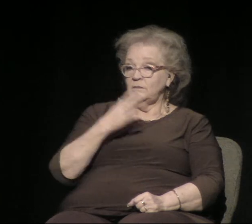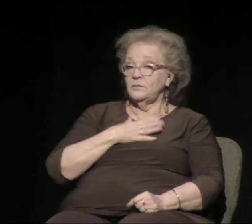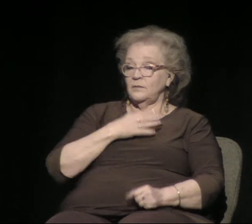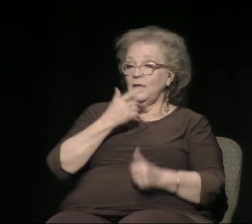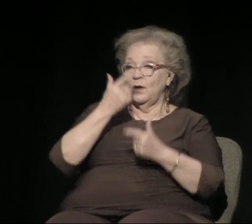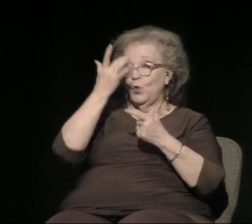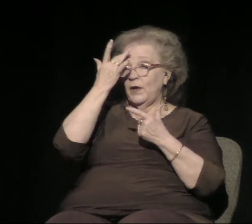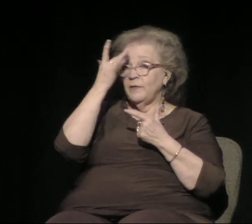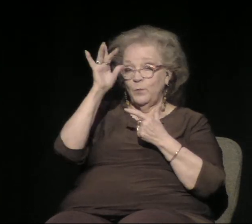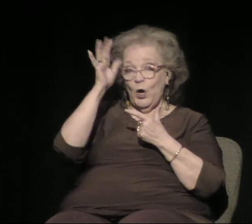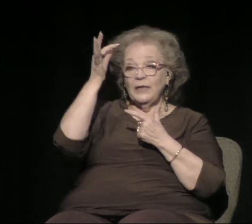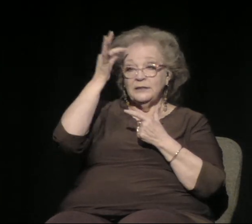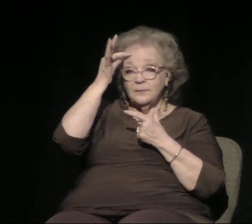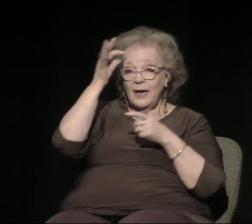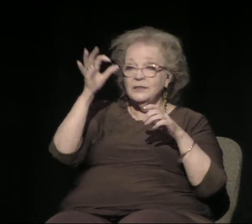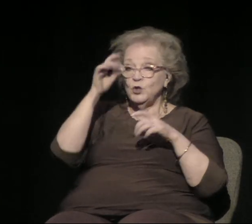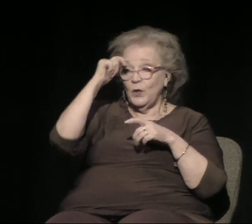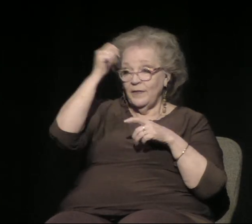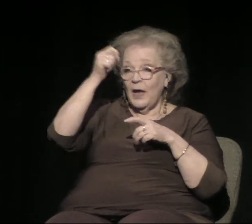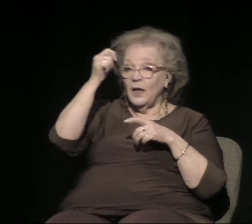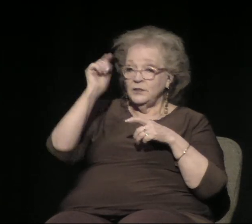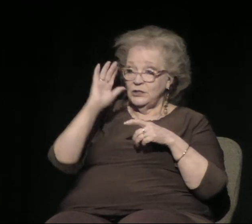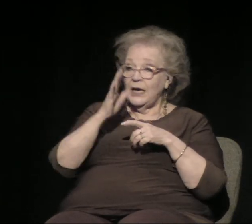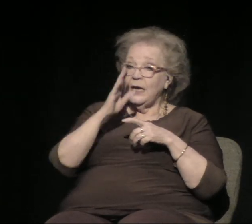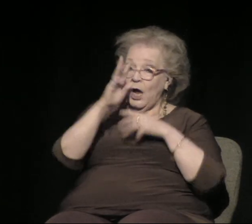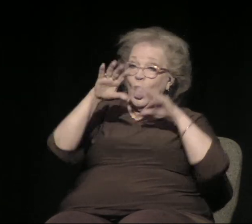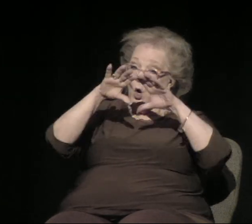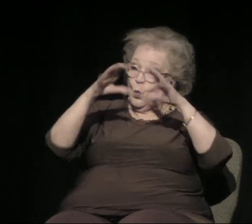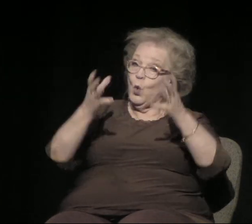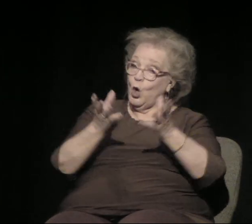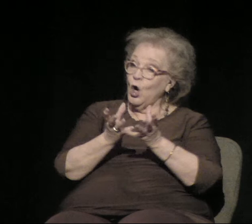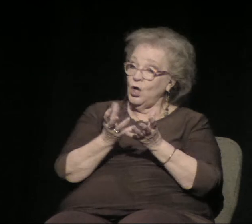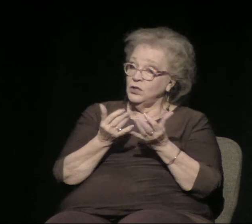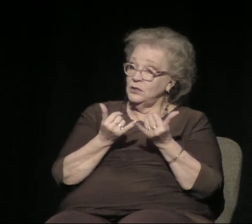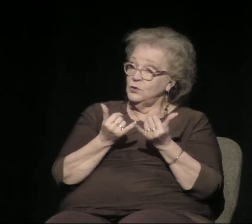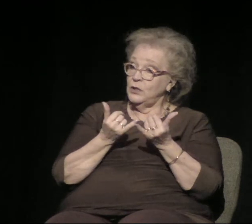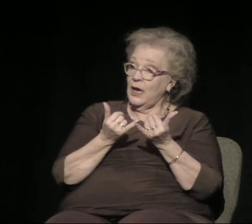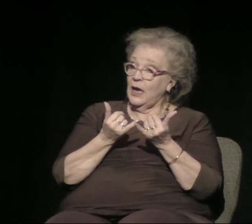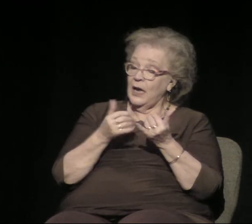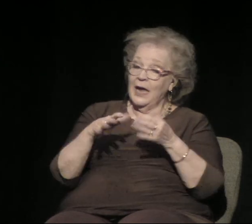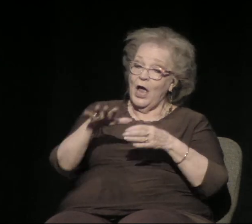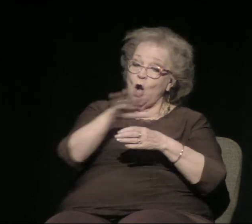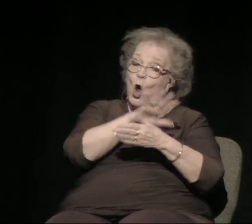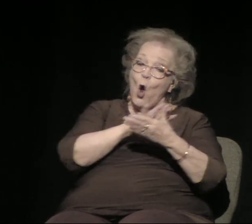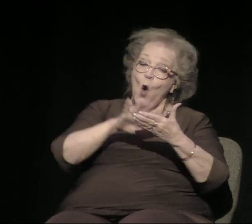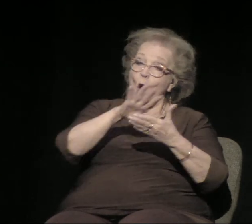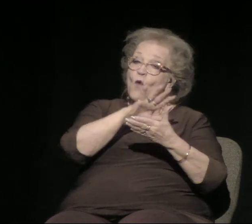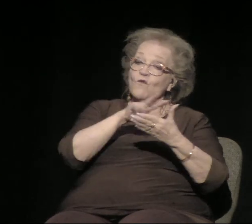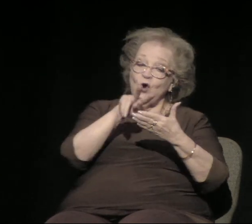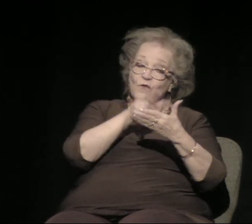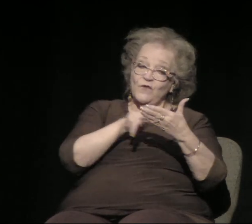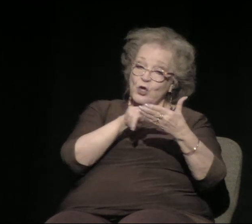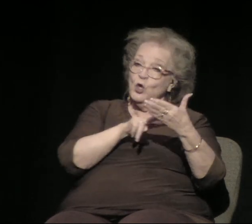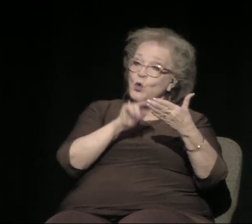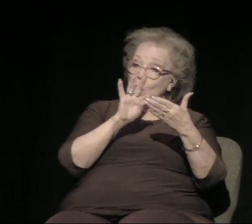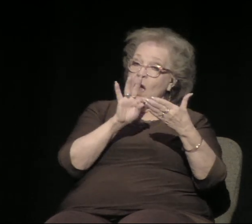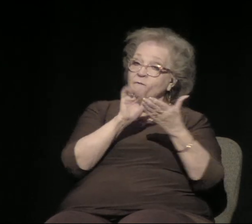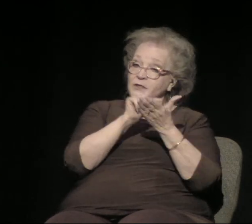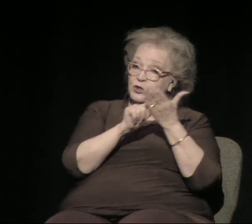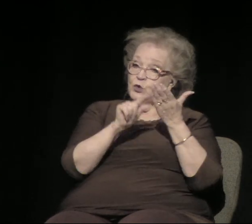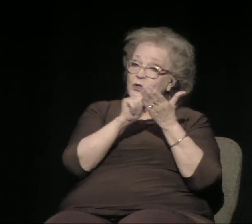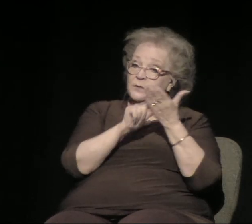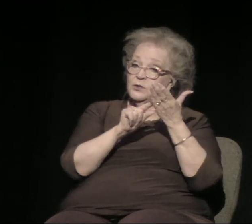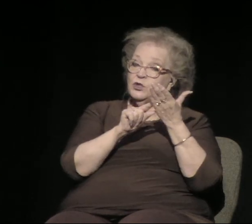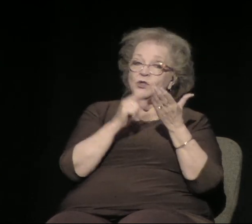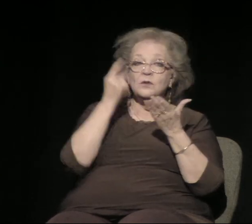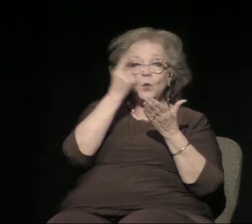the brightest minds doing theology in our world today. And he's going to give you an overview of the scriptures. So if you've ever in the back of your mind